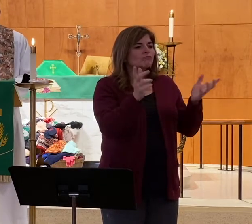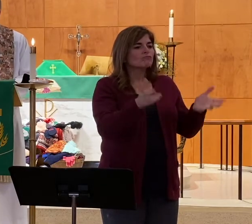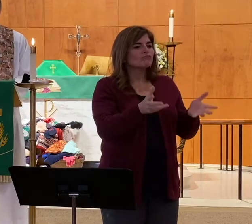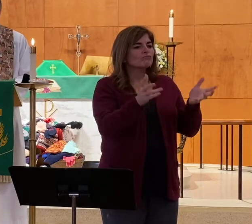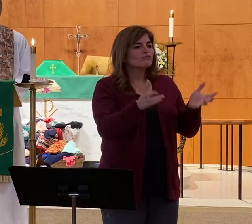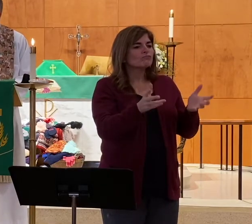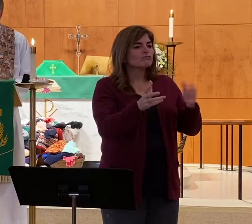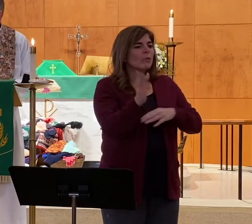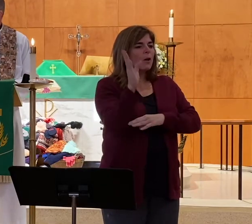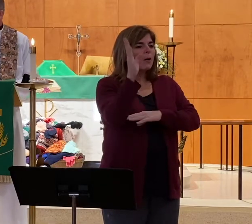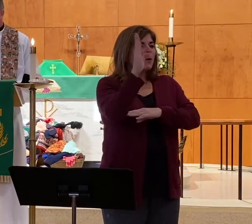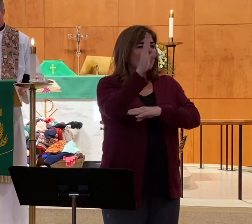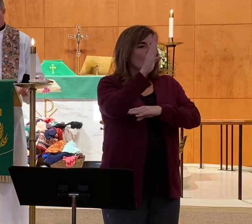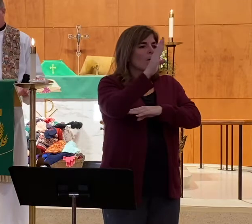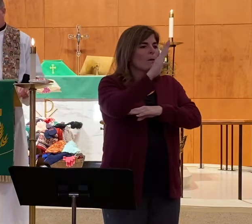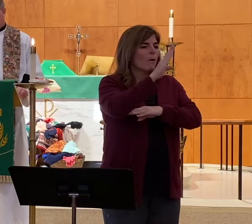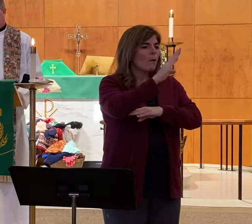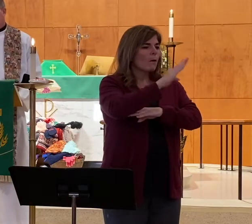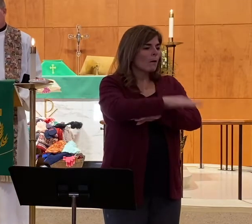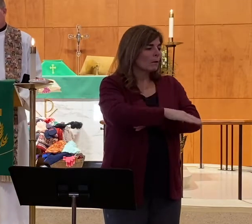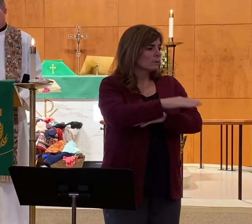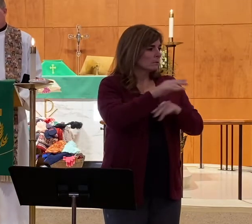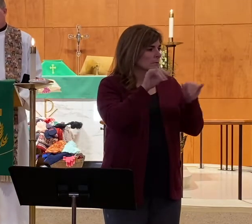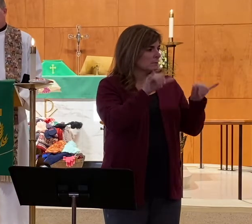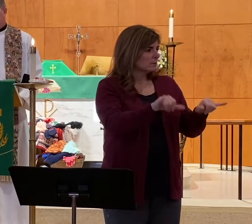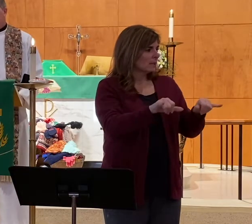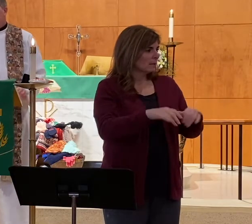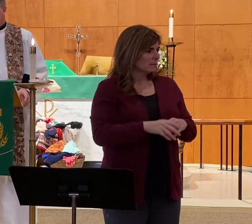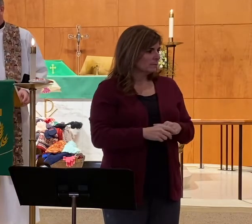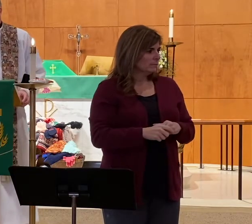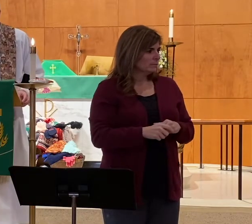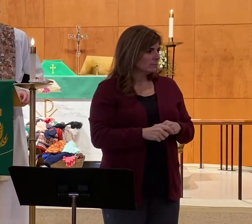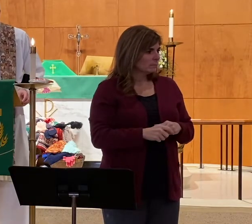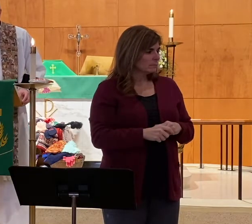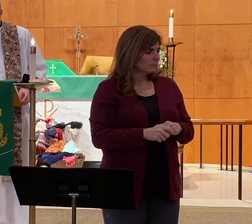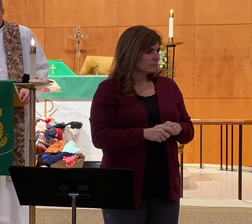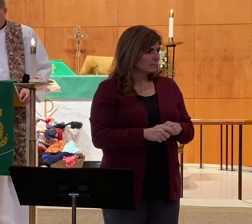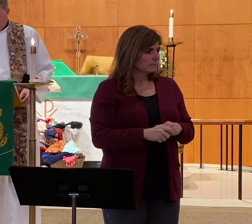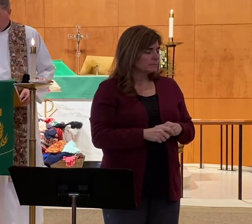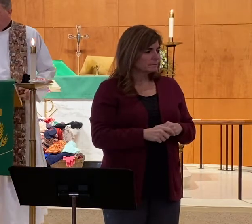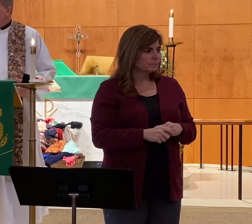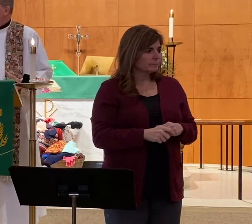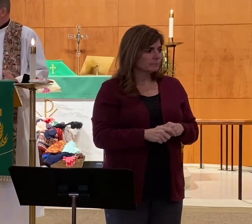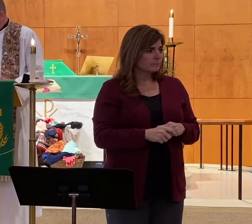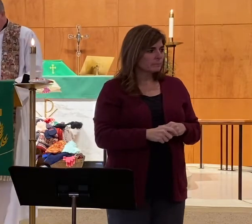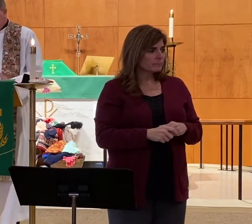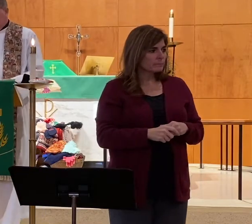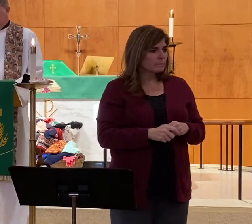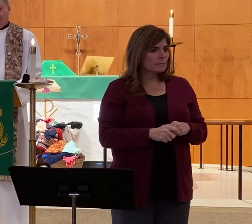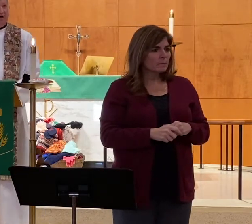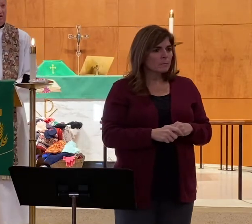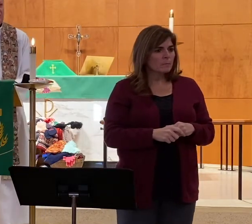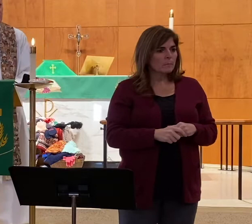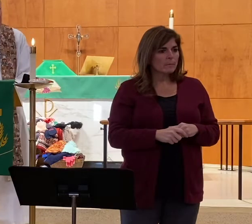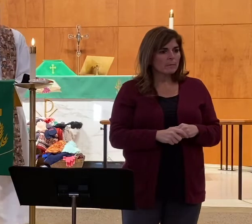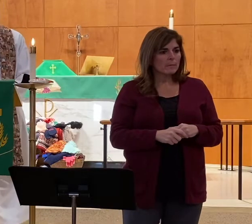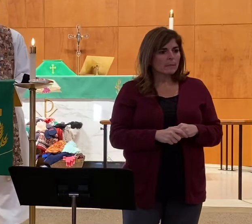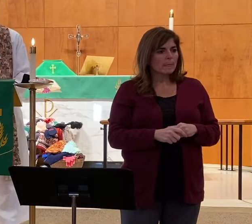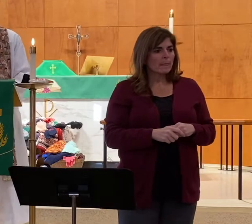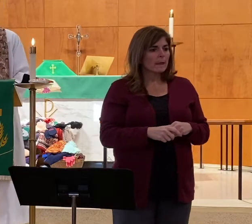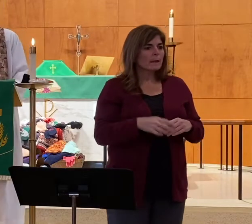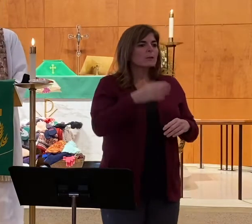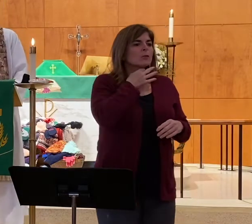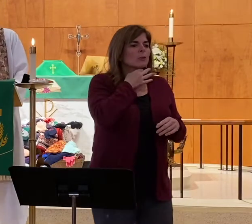while after they arrived. The two men had asked a question of wanting information about a